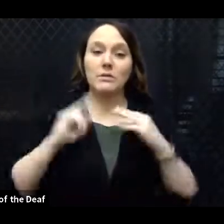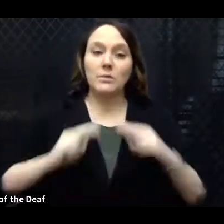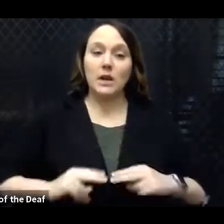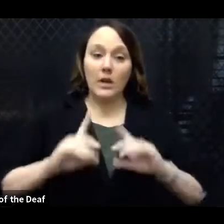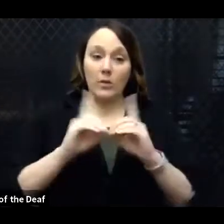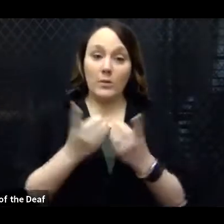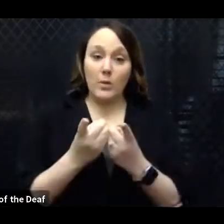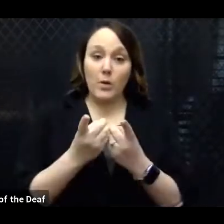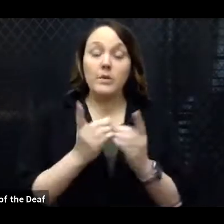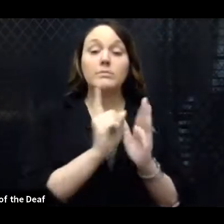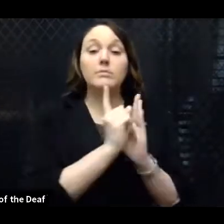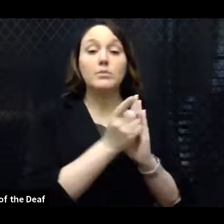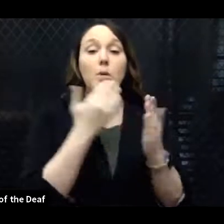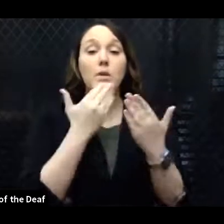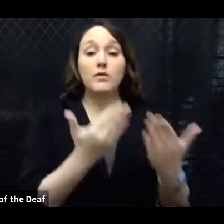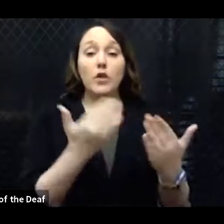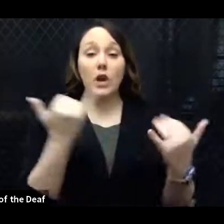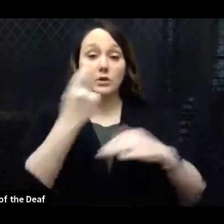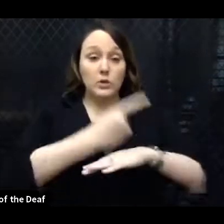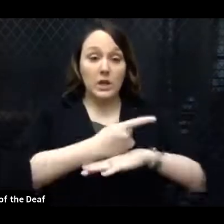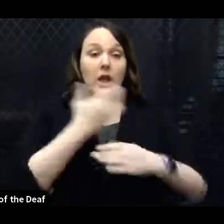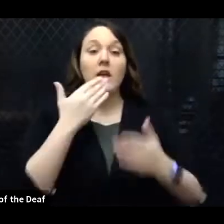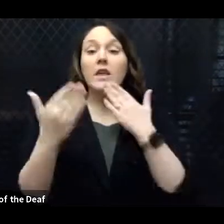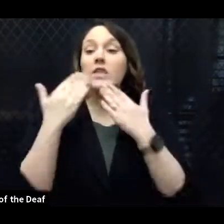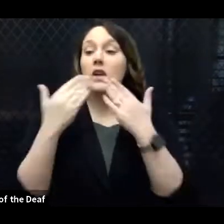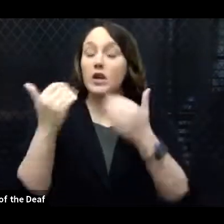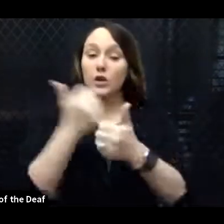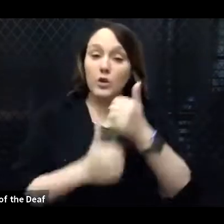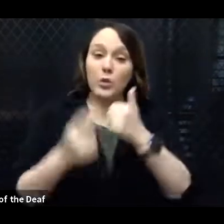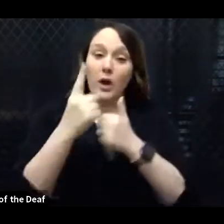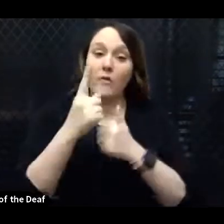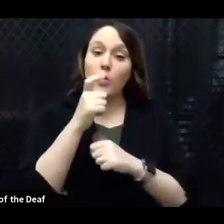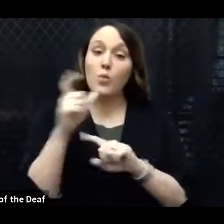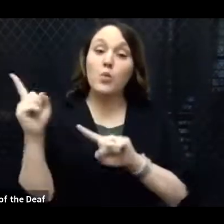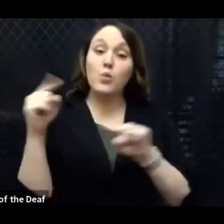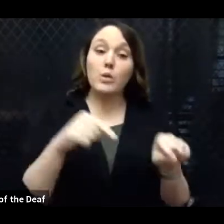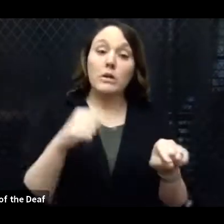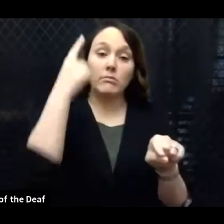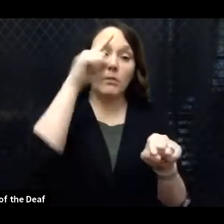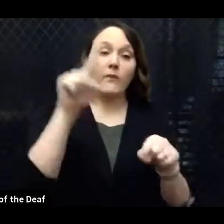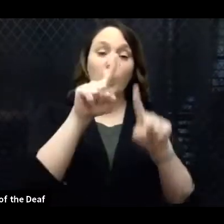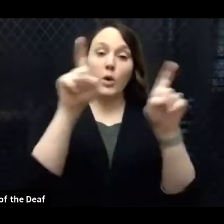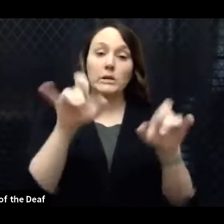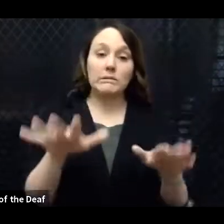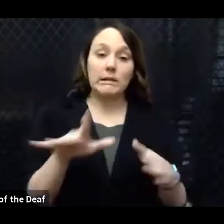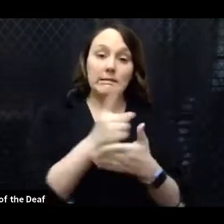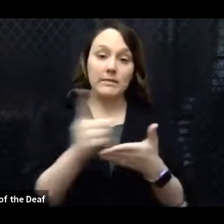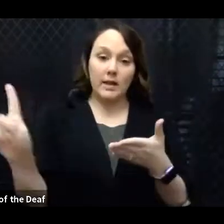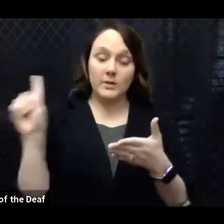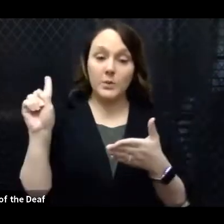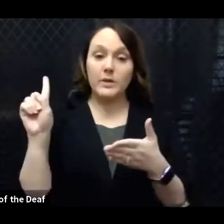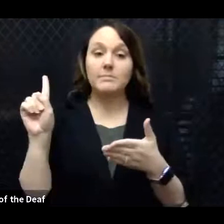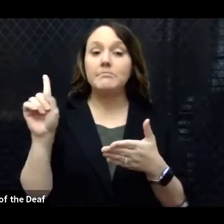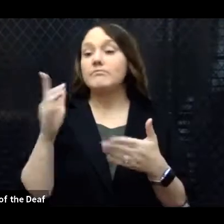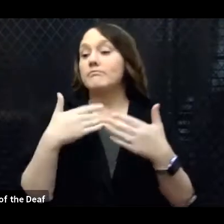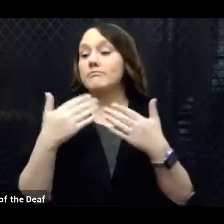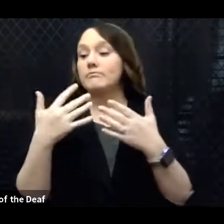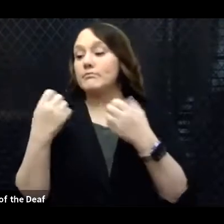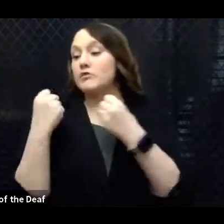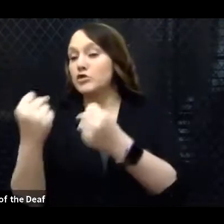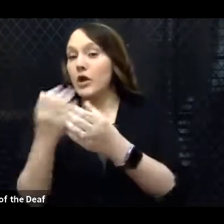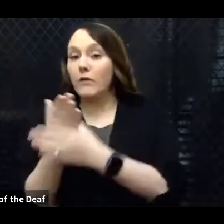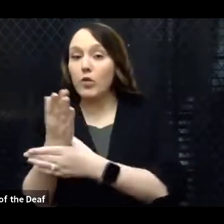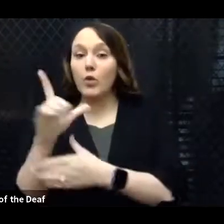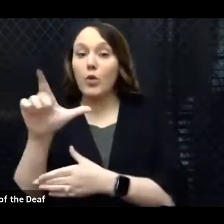of gratitude today, we'd like to thank those who came out for testing last week, whether that was at the drive-through model in